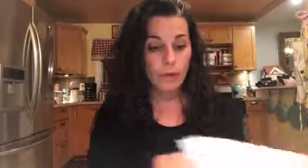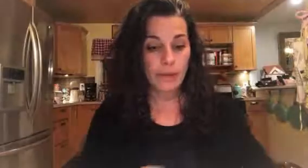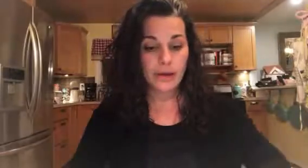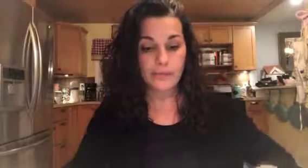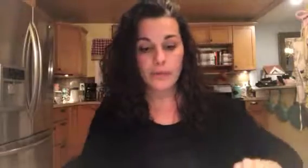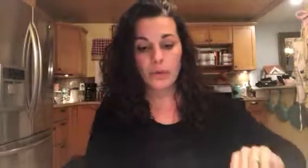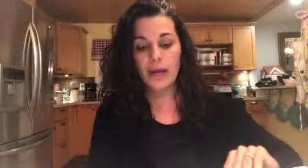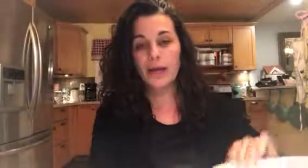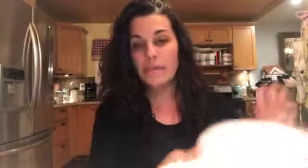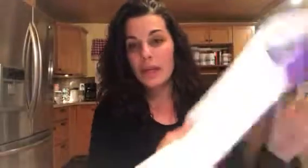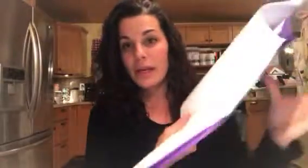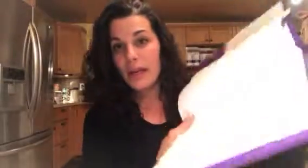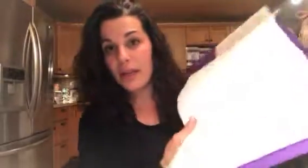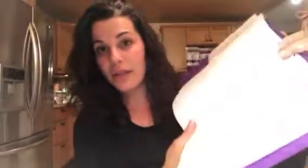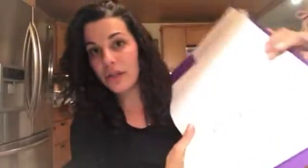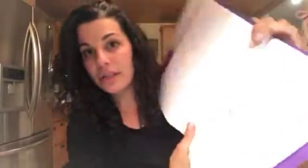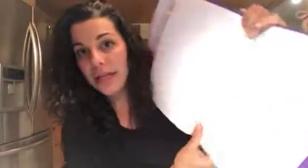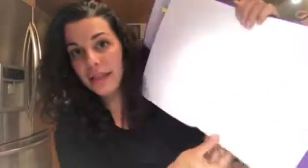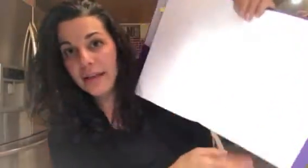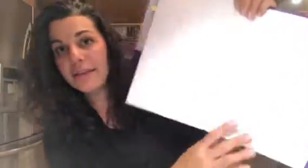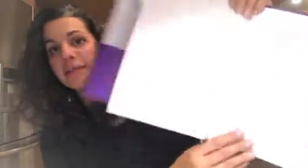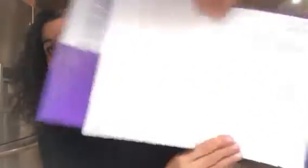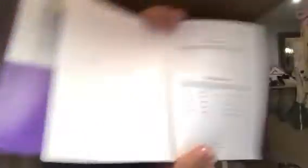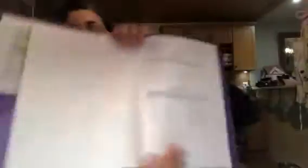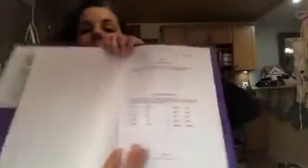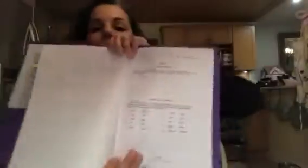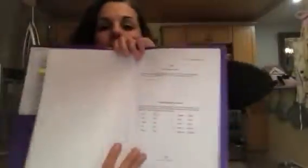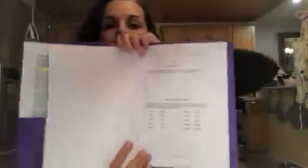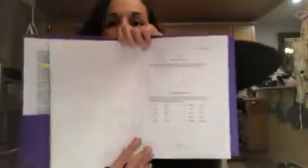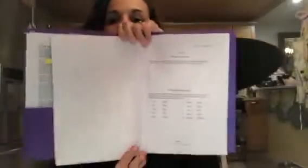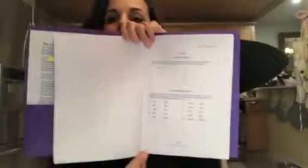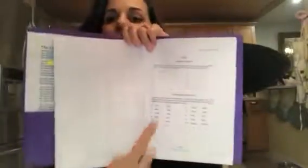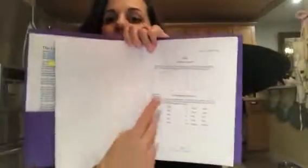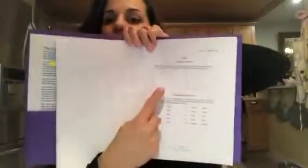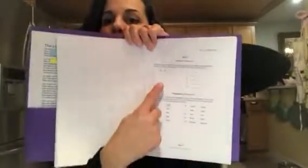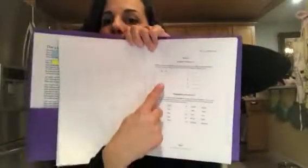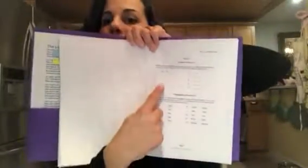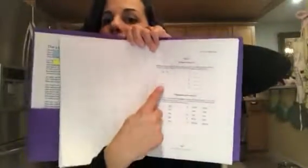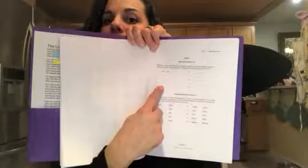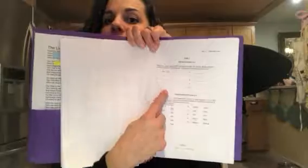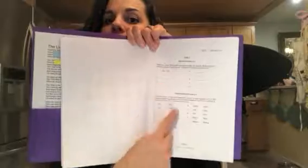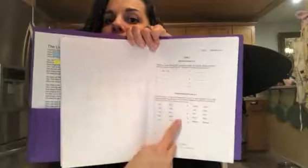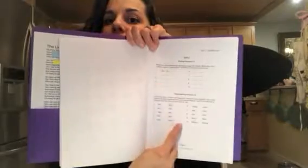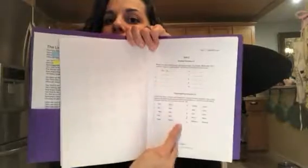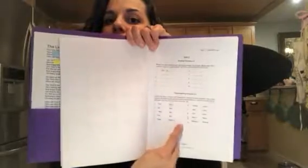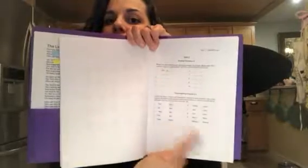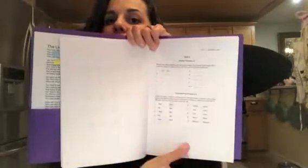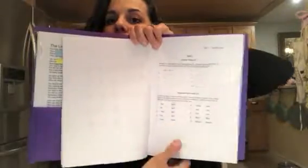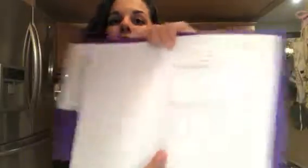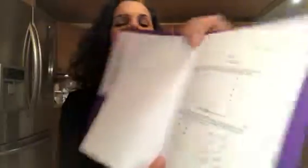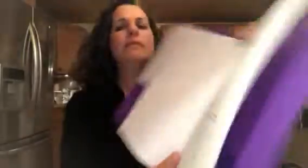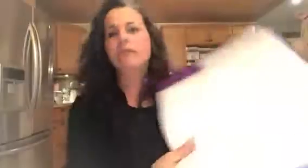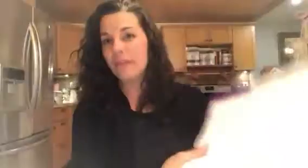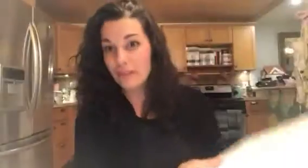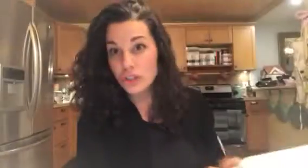workbook, okay? And it looks like this. I want you to do this one and this one. Very